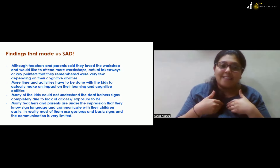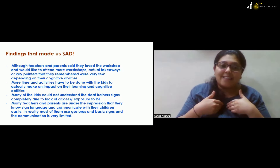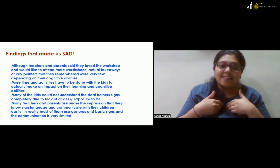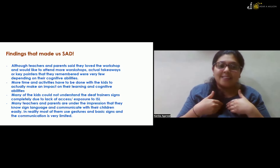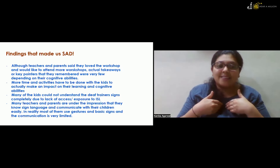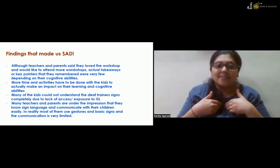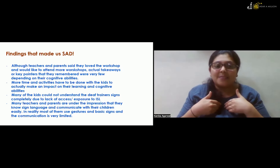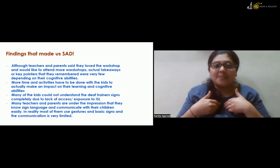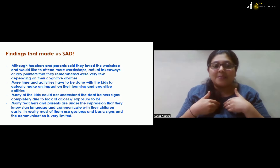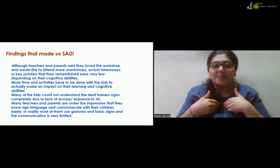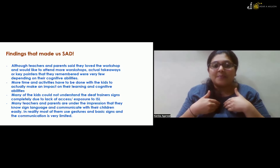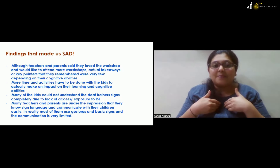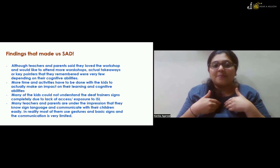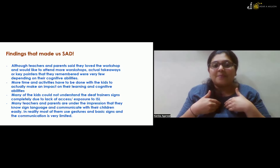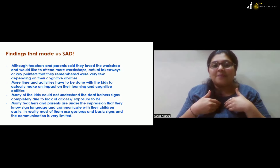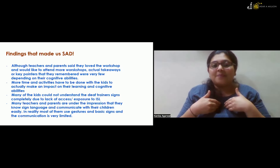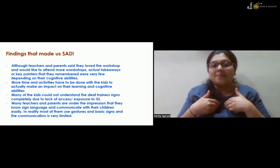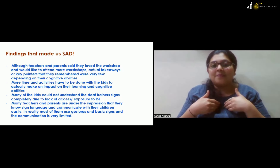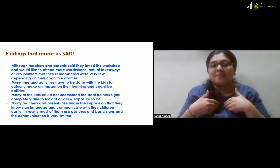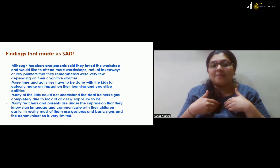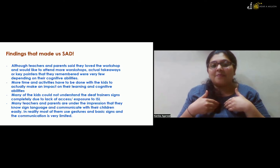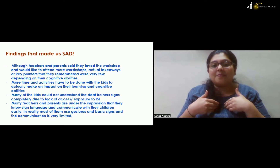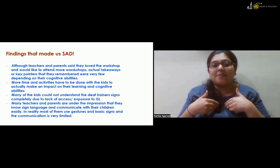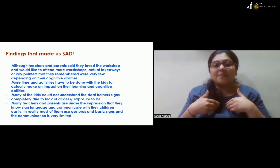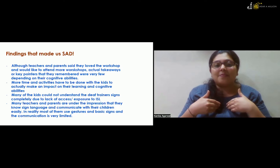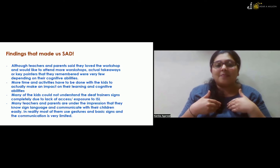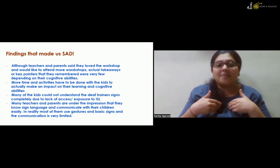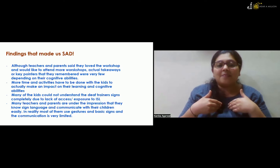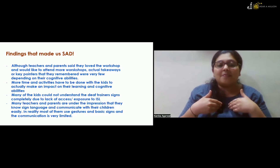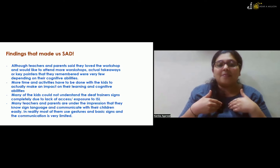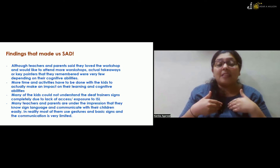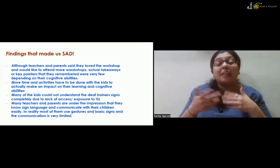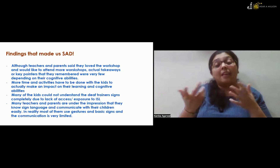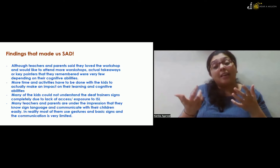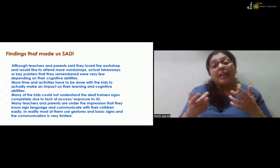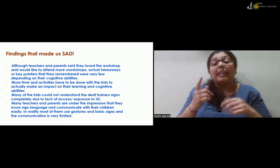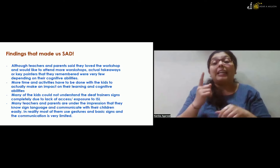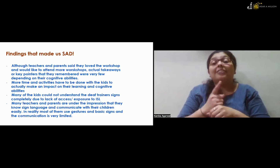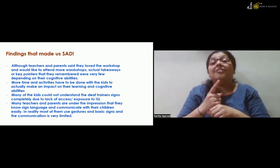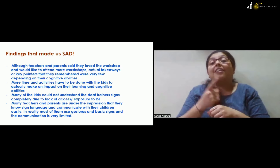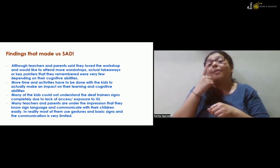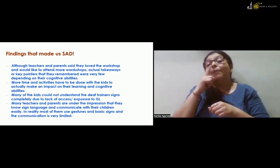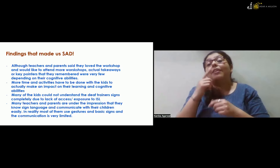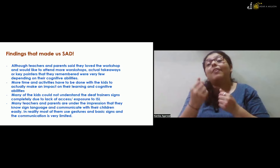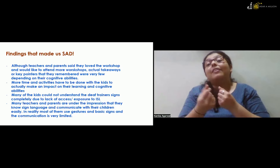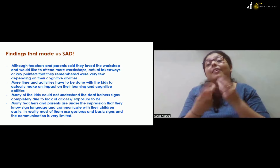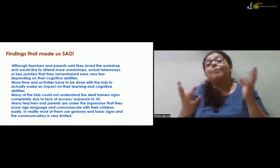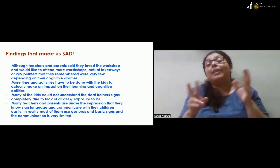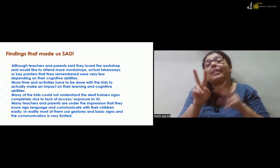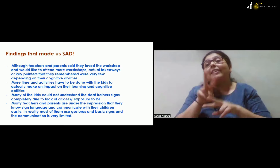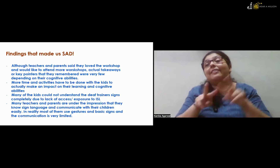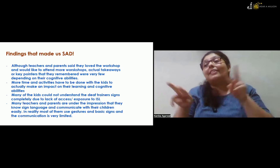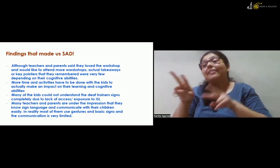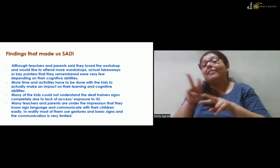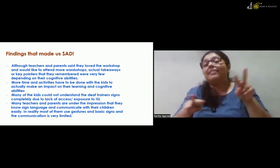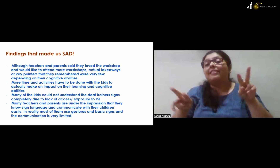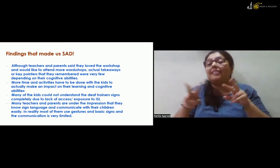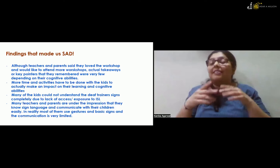them. But then we also had adults in the class, in the same group. So that was a challenge for us as a team, how